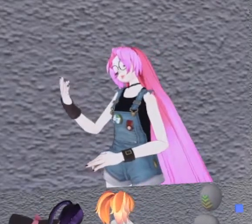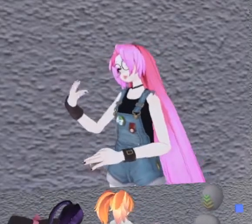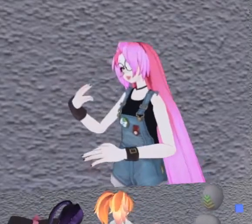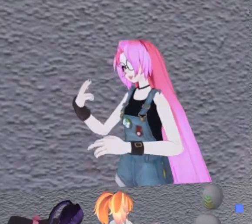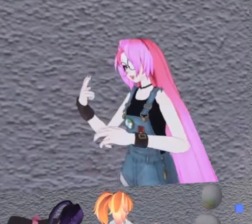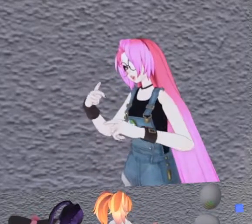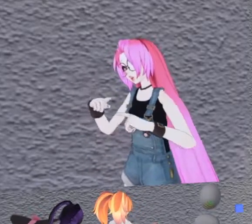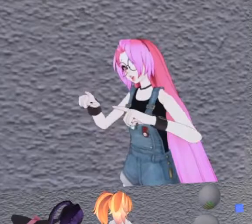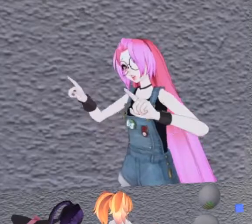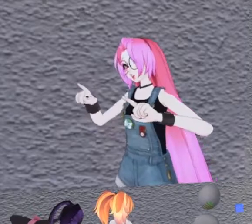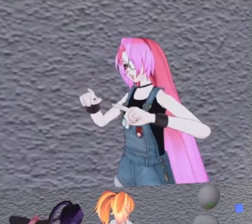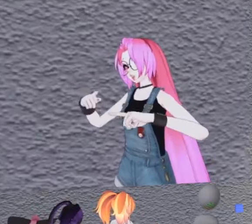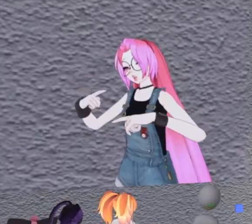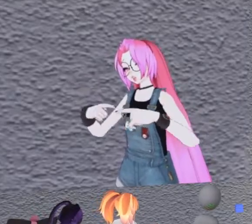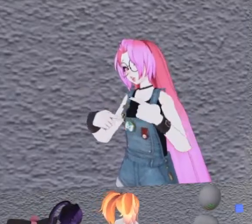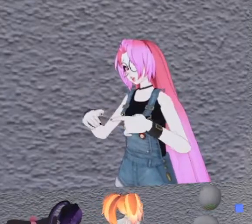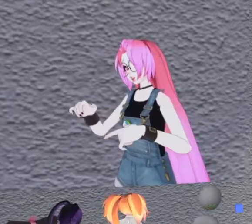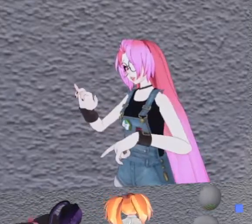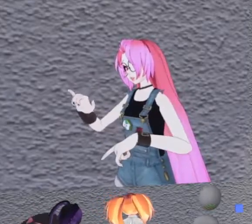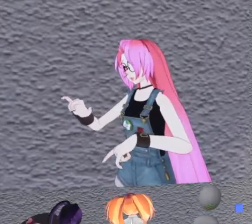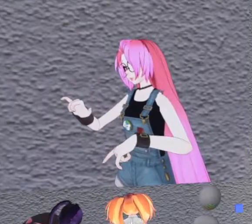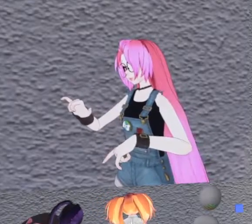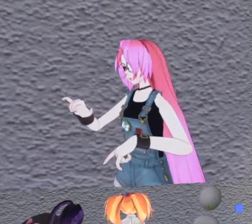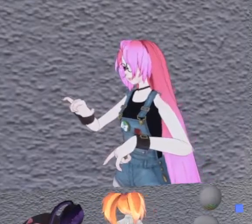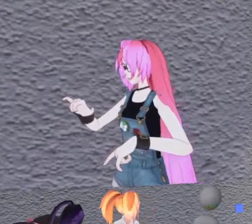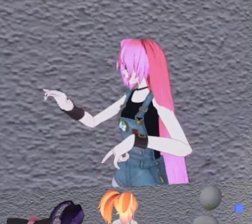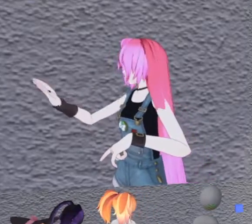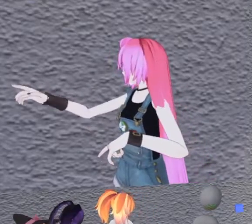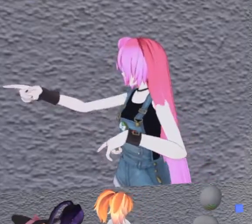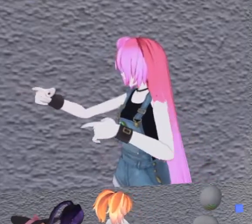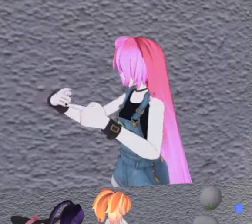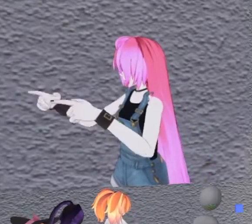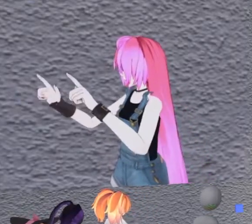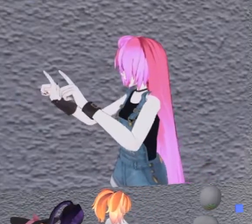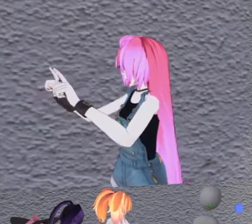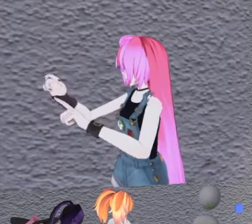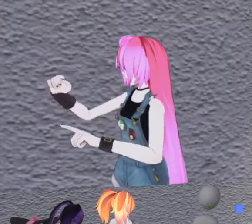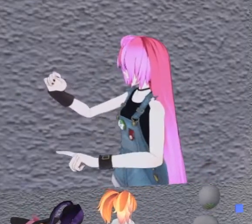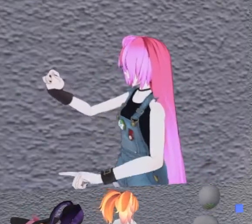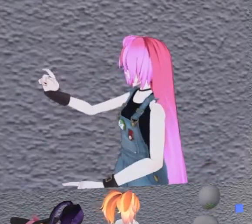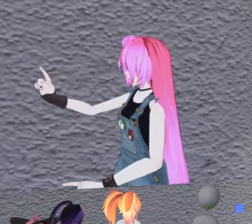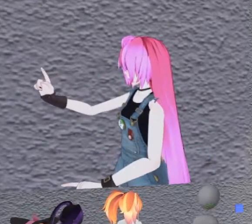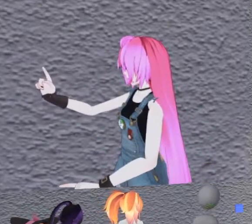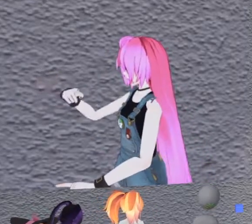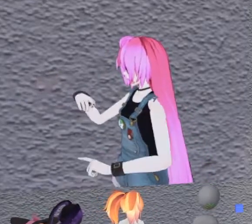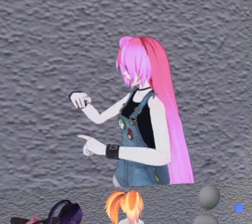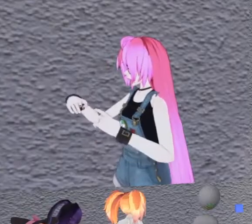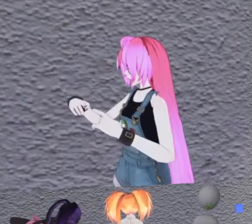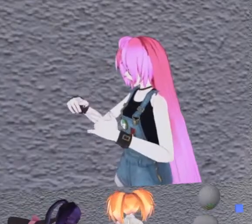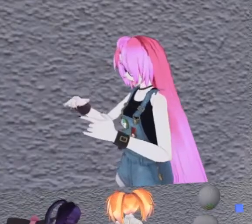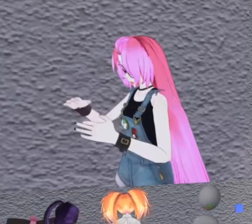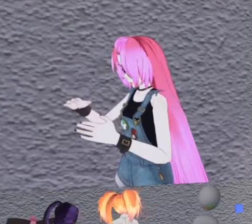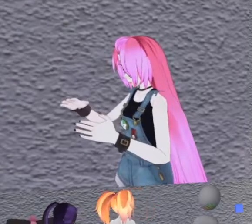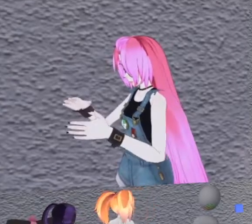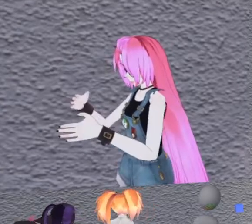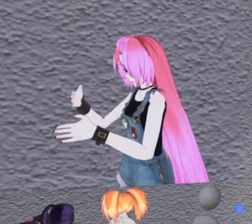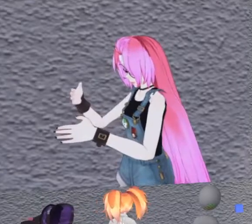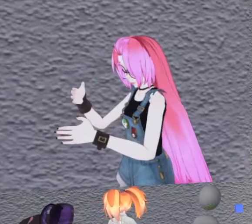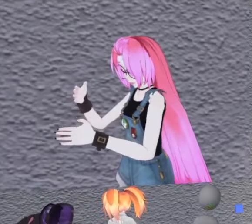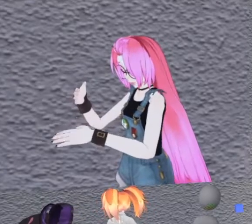I've seen a lot of different signs for that. How do you sign wood? I sign it like I've